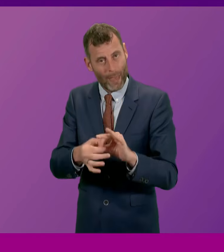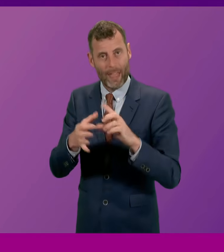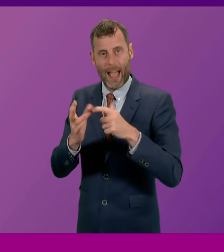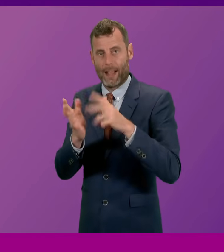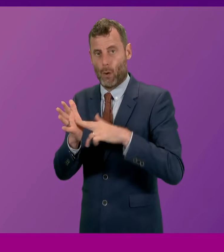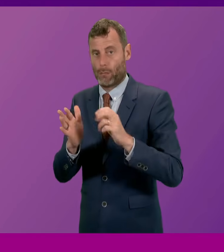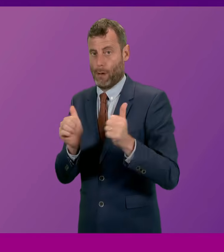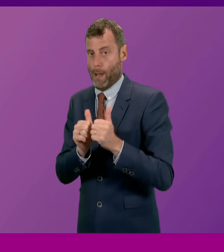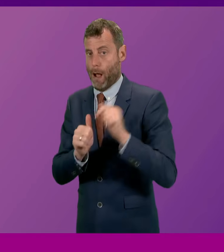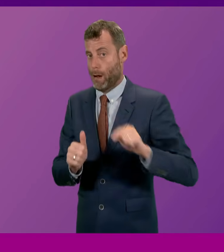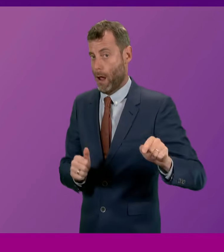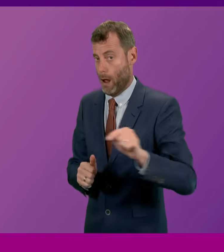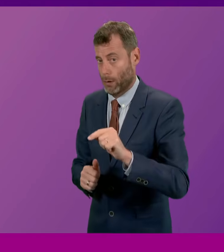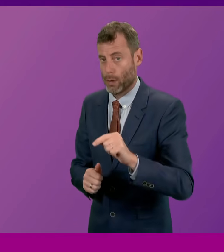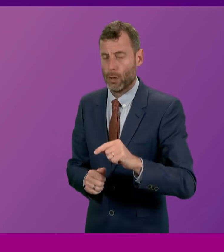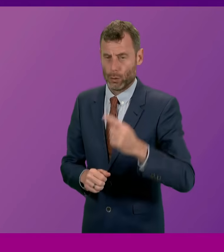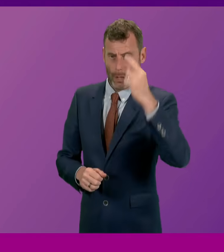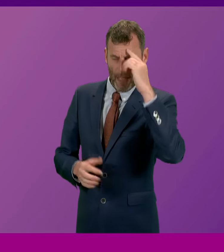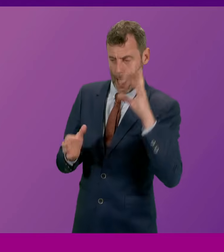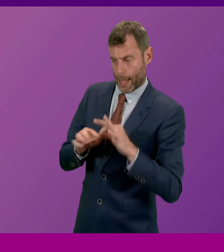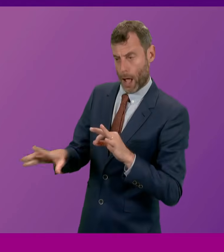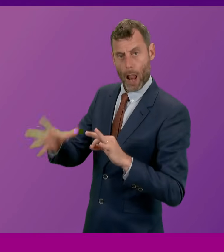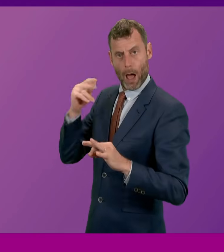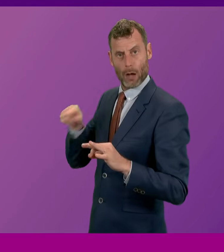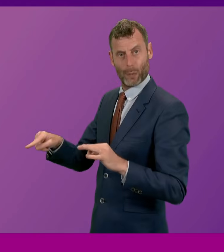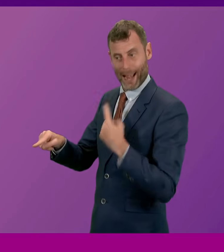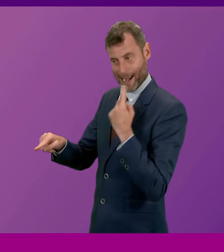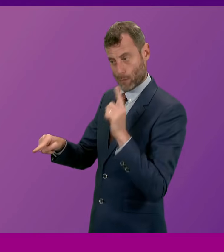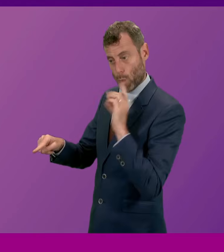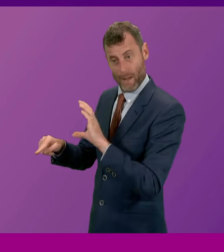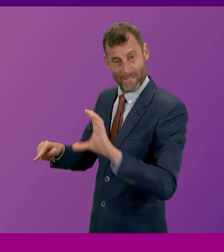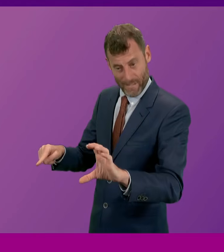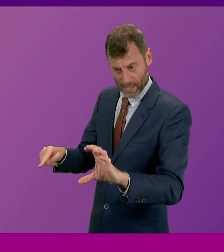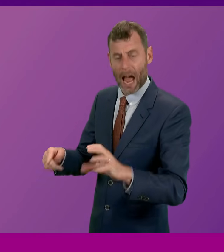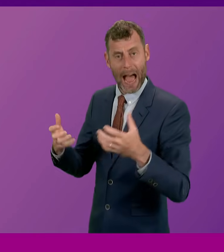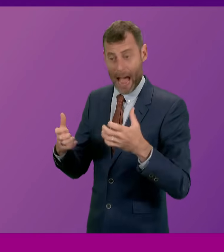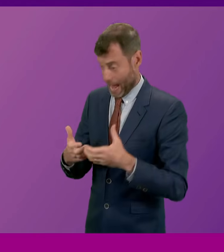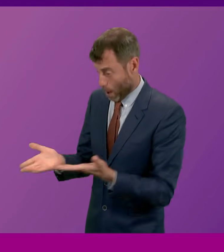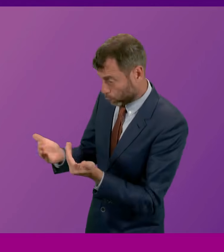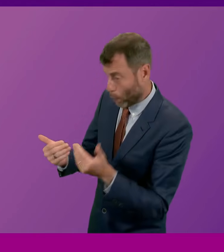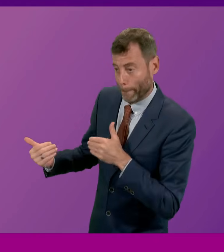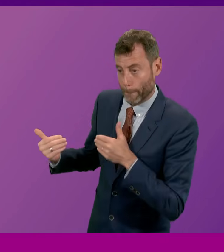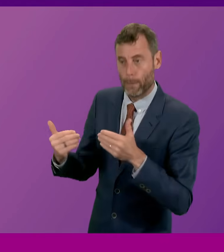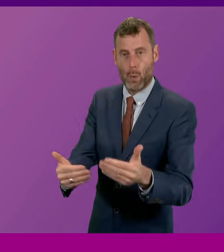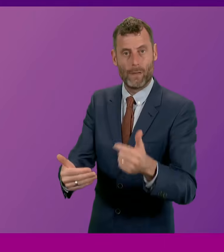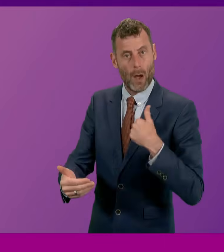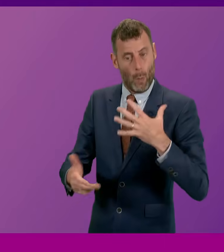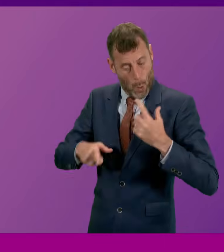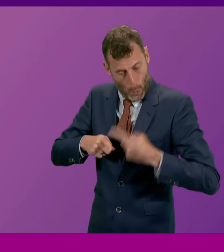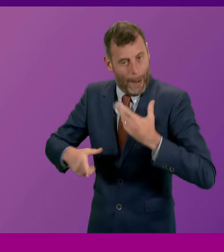to understand the specifics of last week's announcement and how we can best work together to build pace and momentum, and that's exactly what we'll